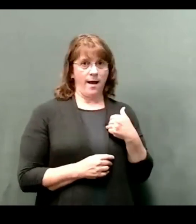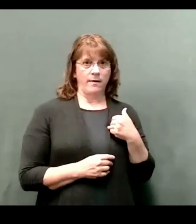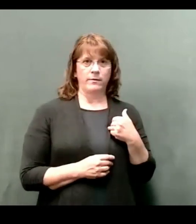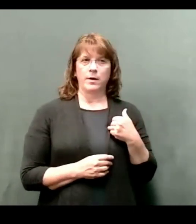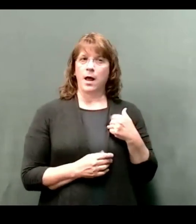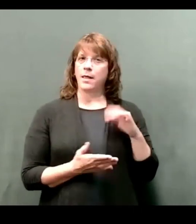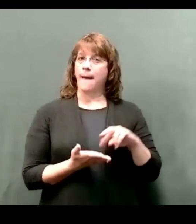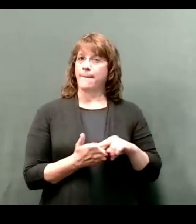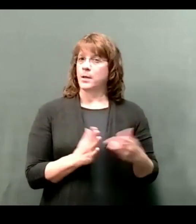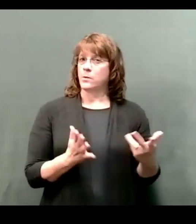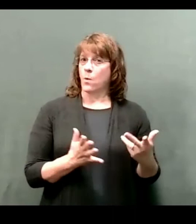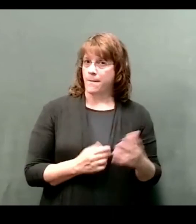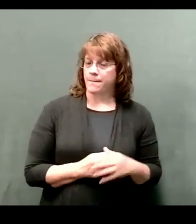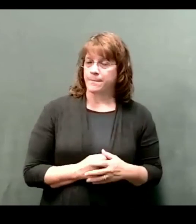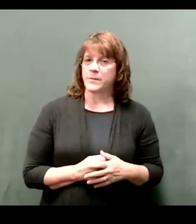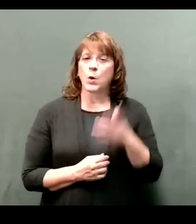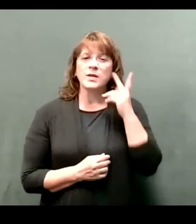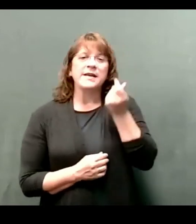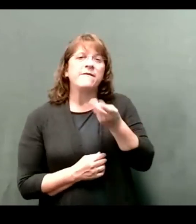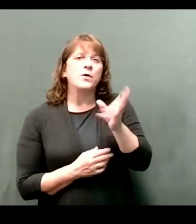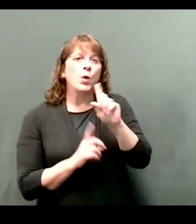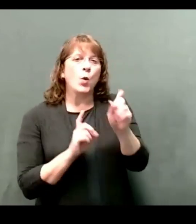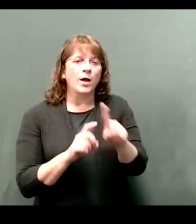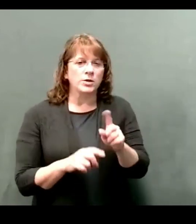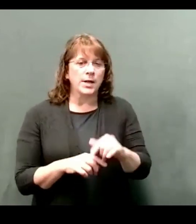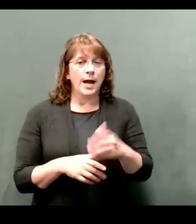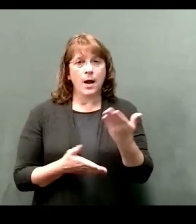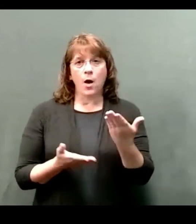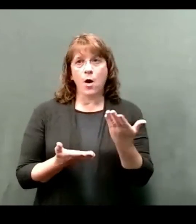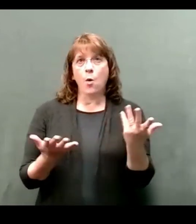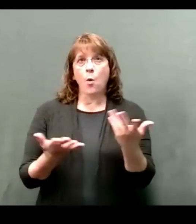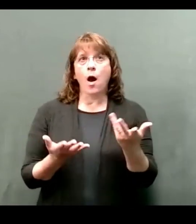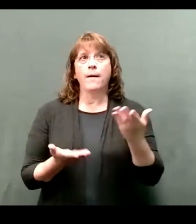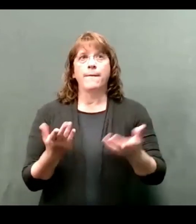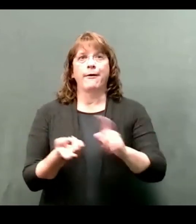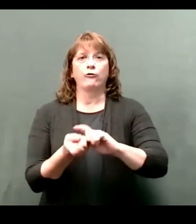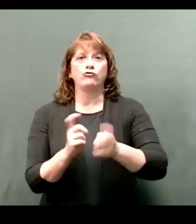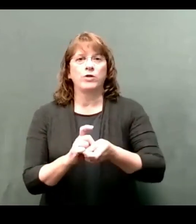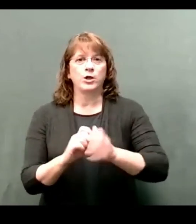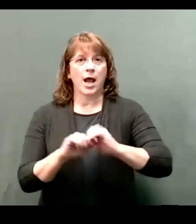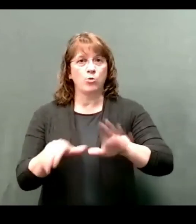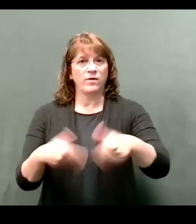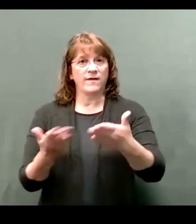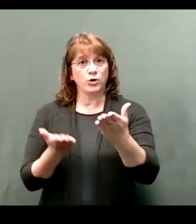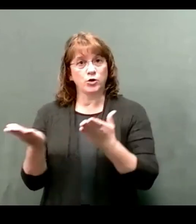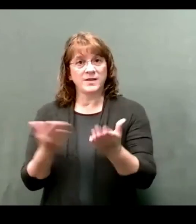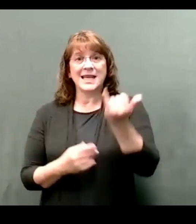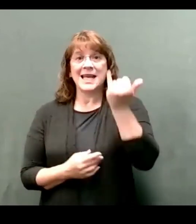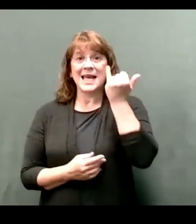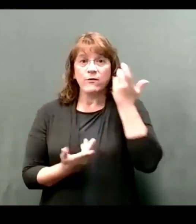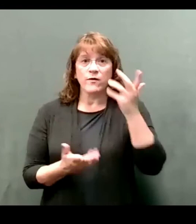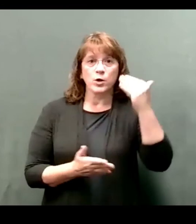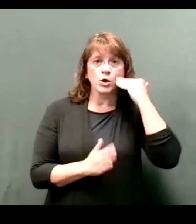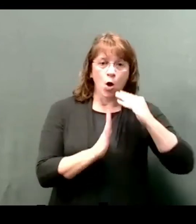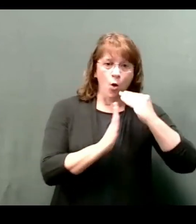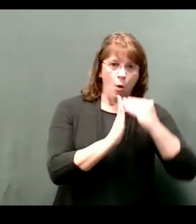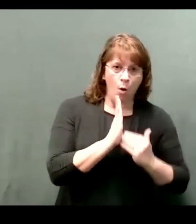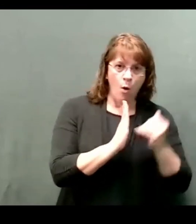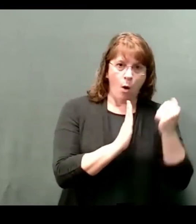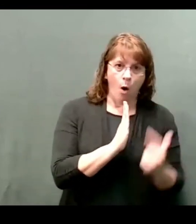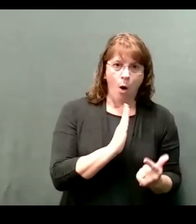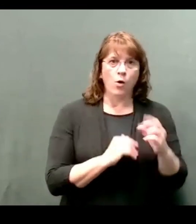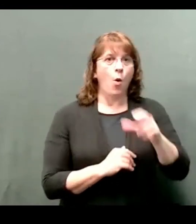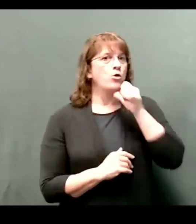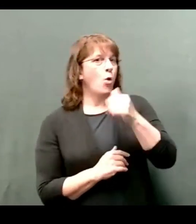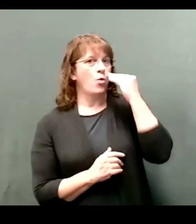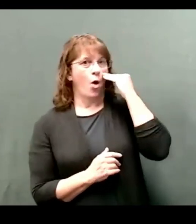that means, right? So you'll see a few questions down here, like what might change about the way that you provide your services if you know these things, or if you don't know